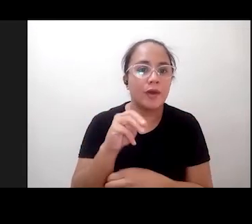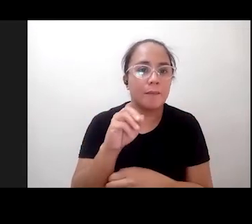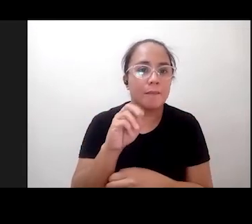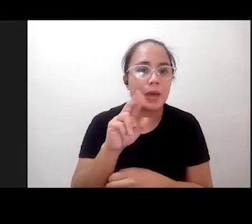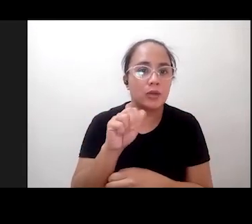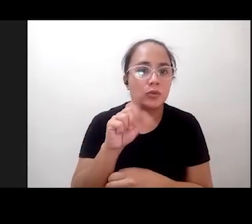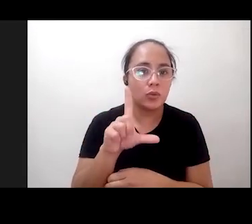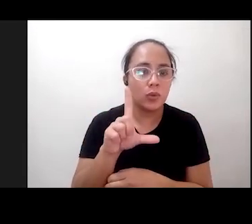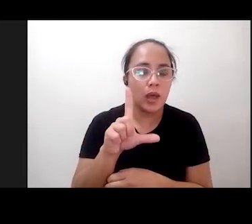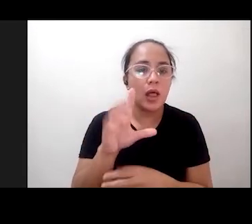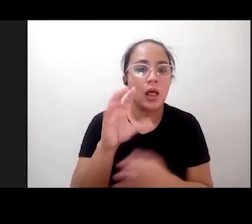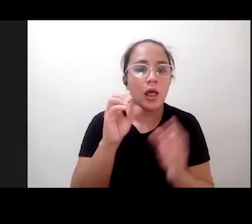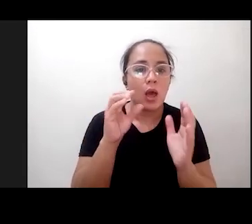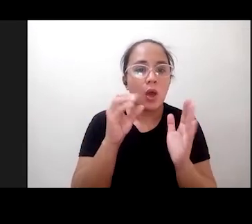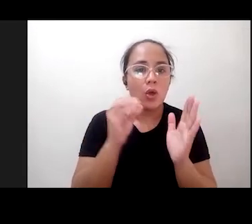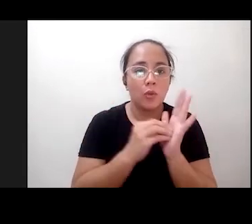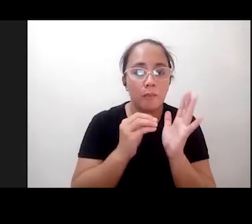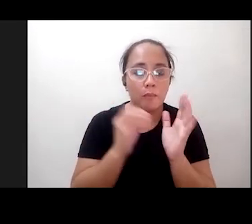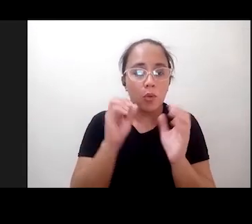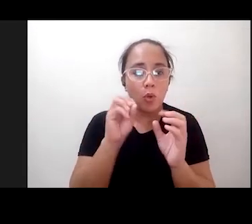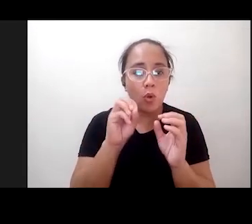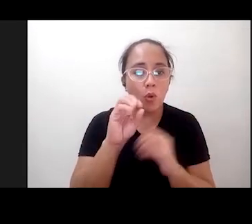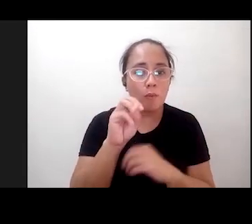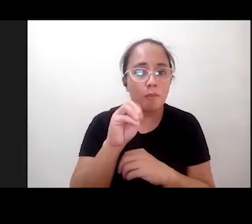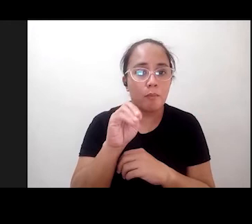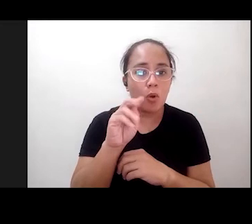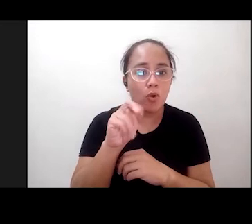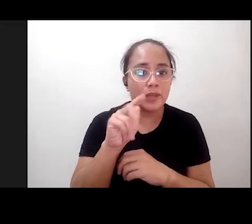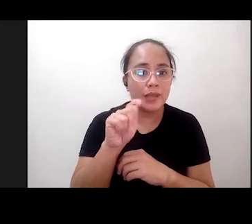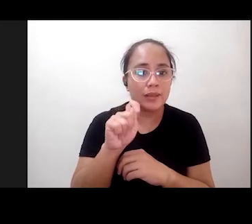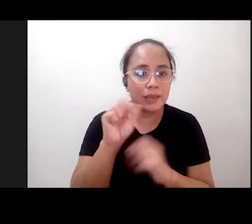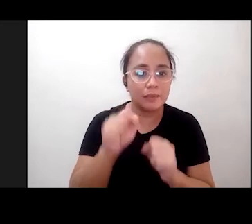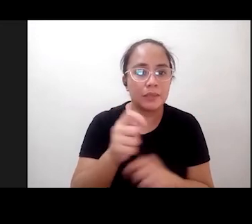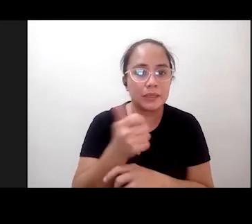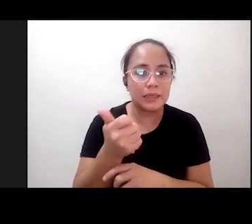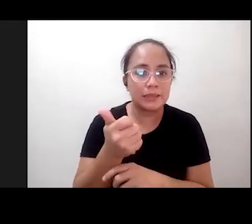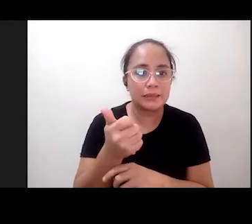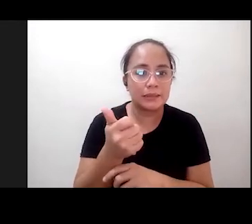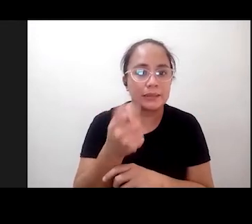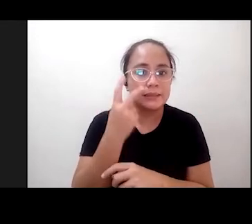the non-manual component remains. See example 2B.